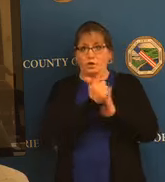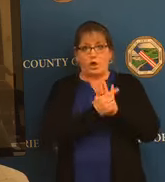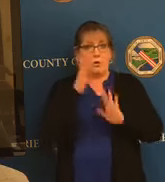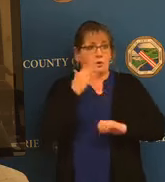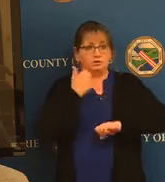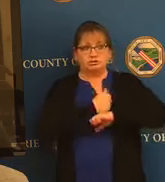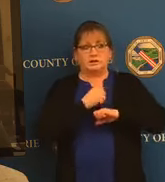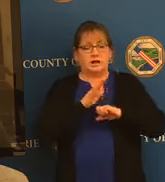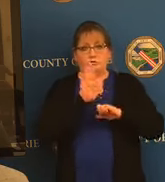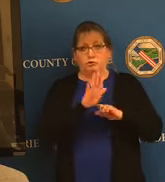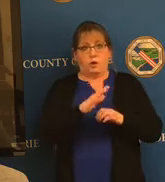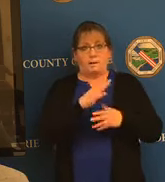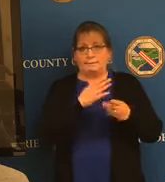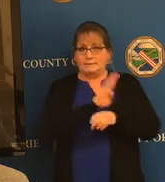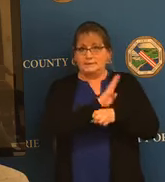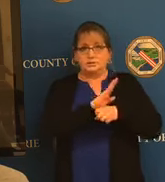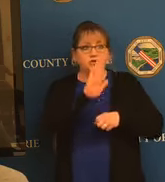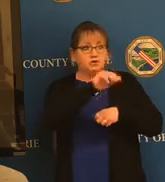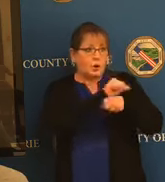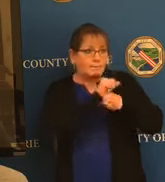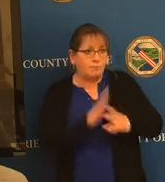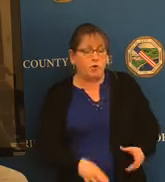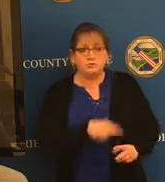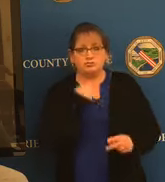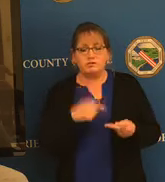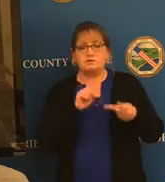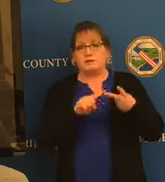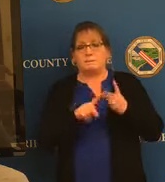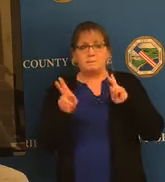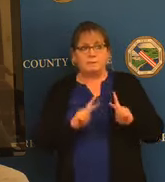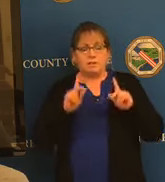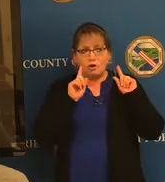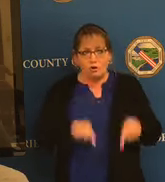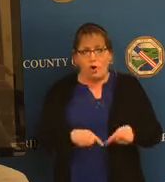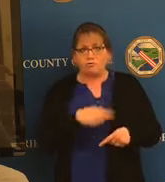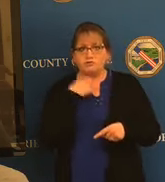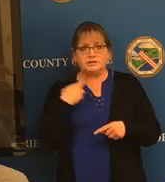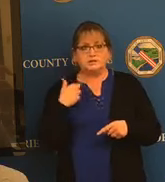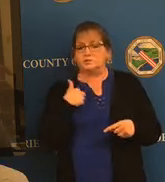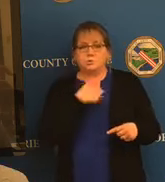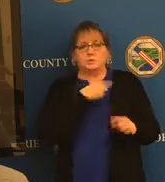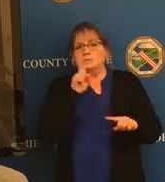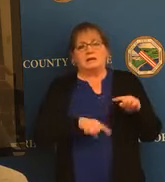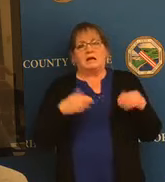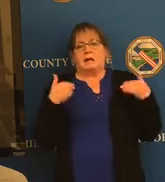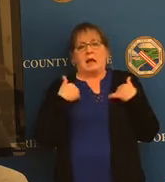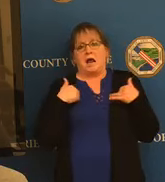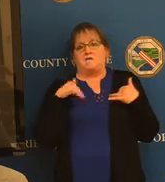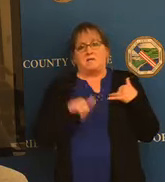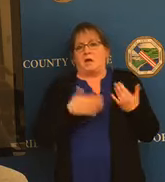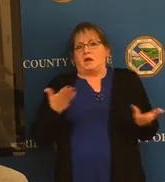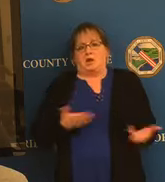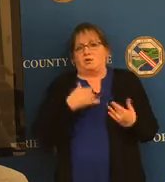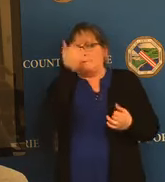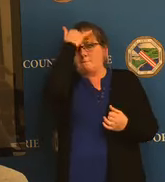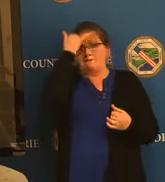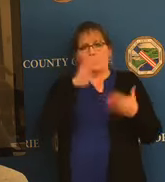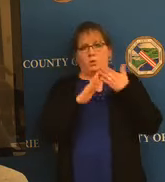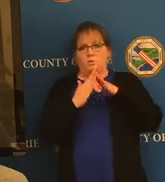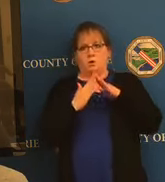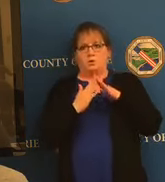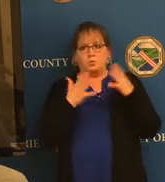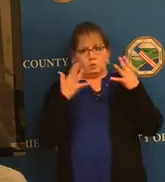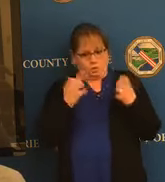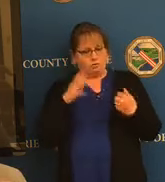putting your employees at risk, you're putting your patrons at risk, and we cannot have that in this community if we're going to get through this and reduce the